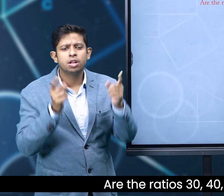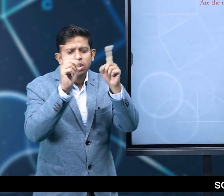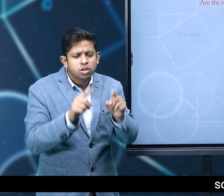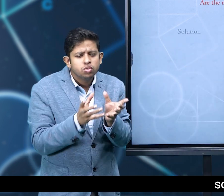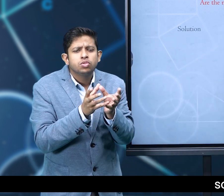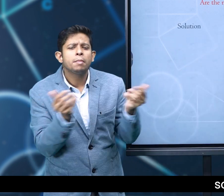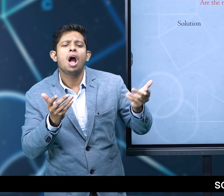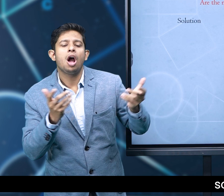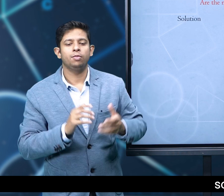Solution.